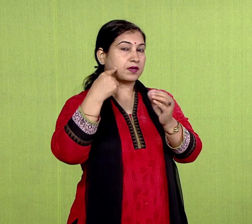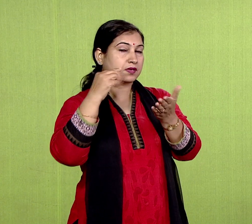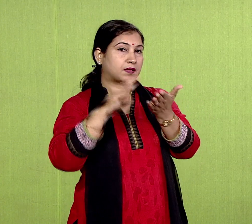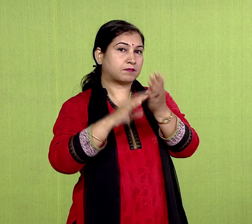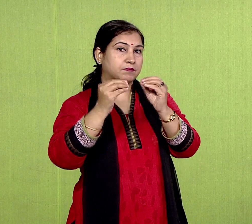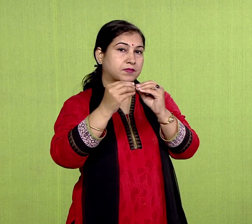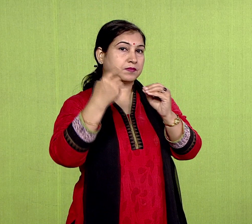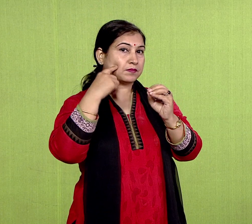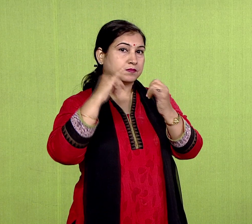and